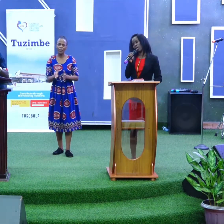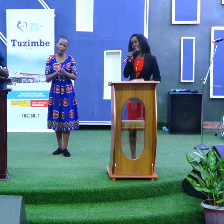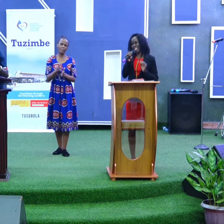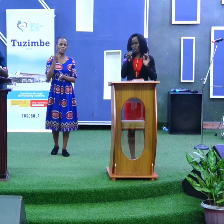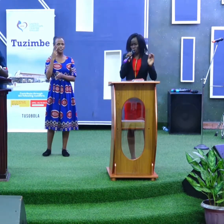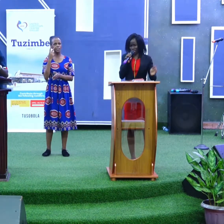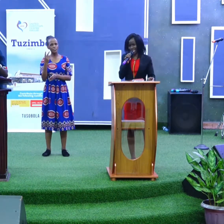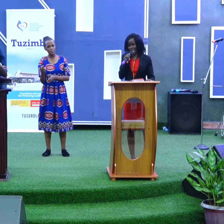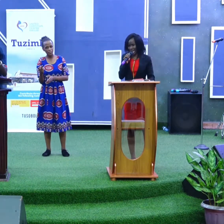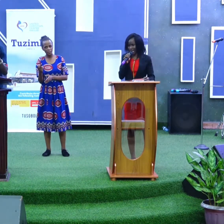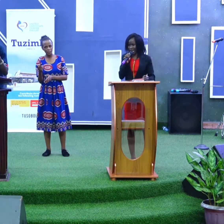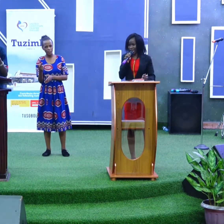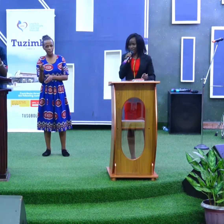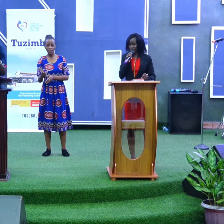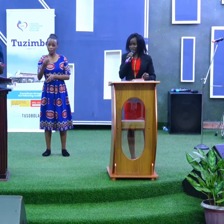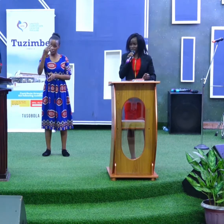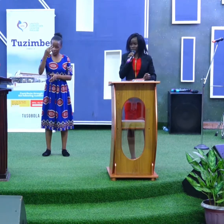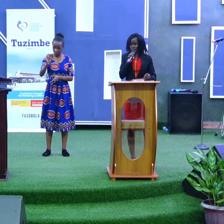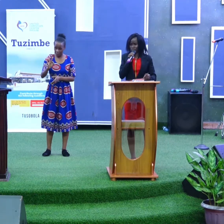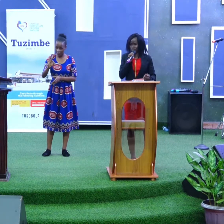Olabe, and then you consider